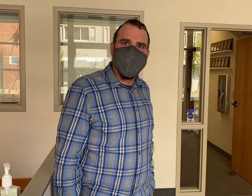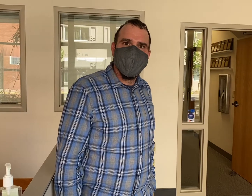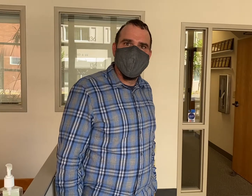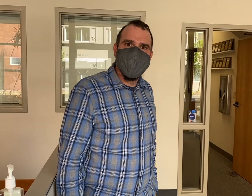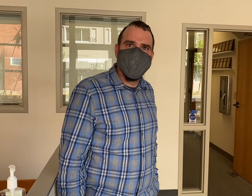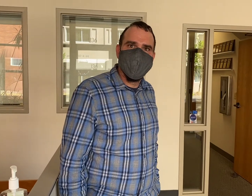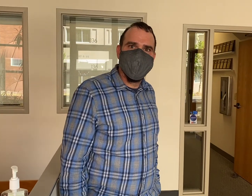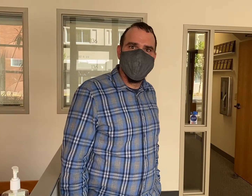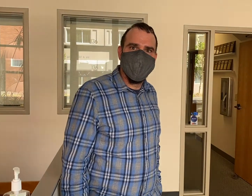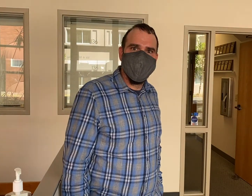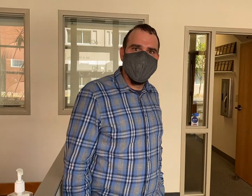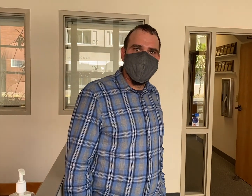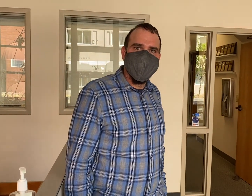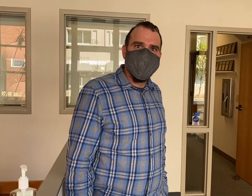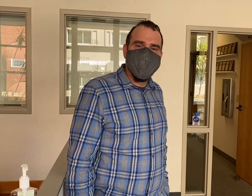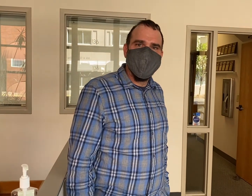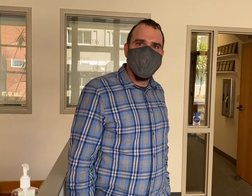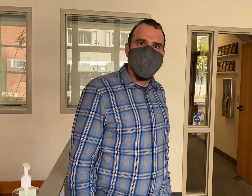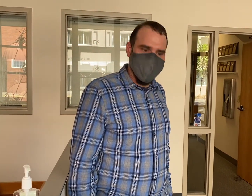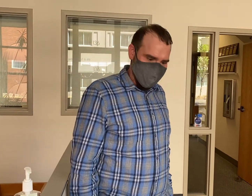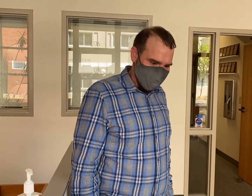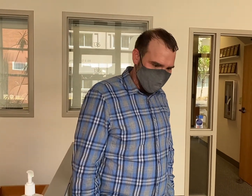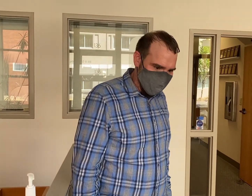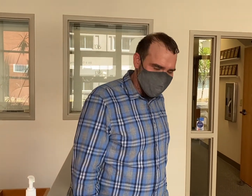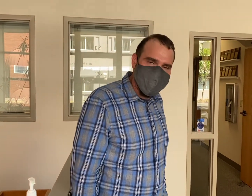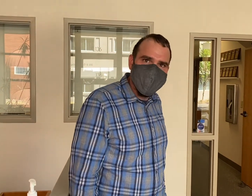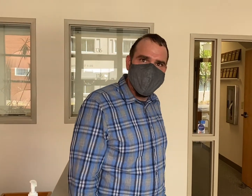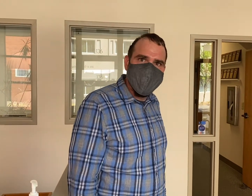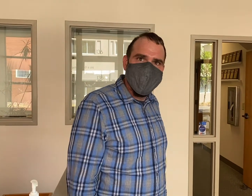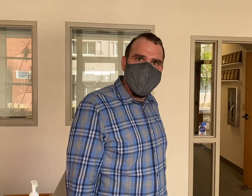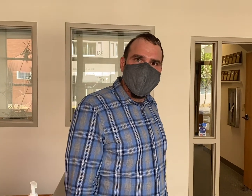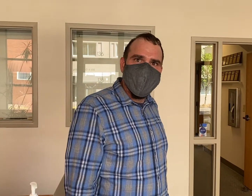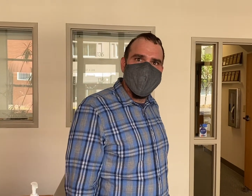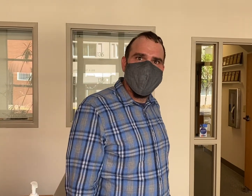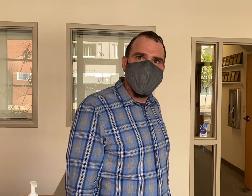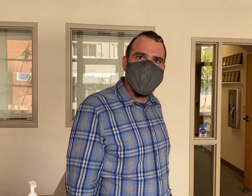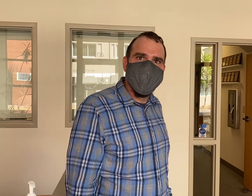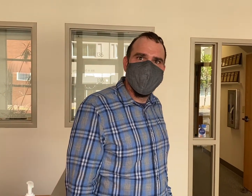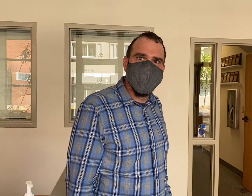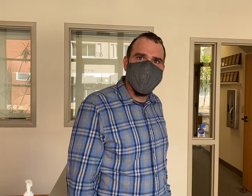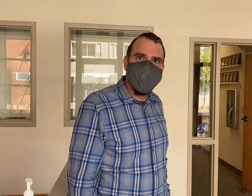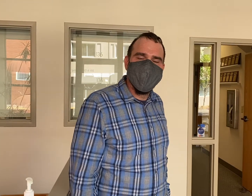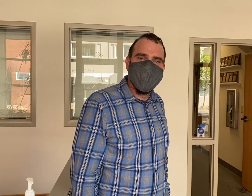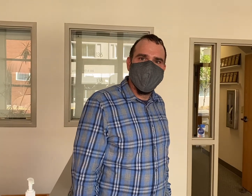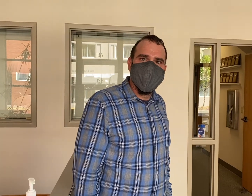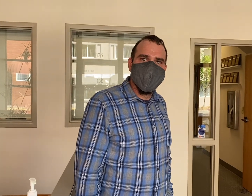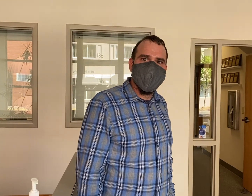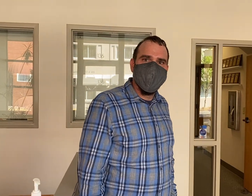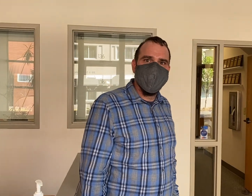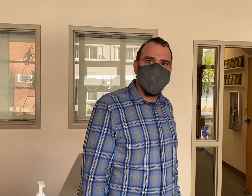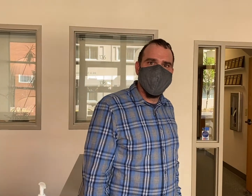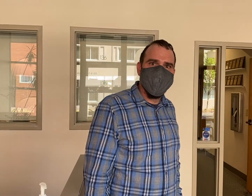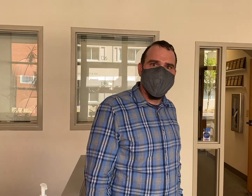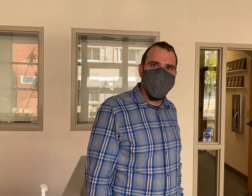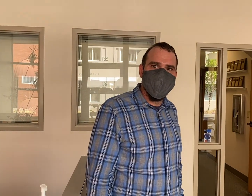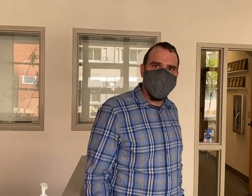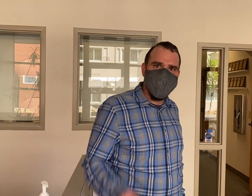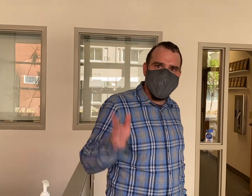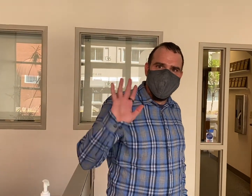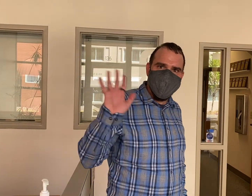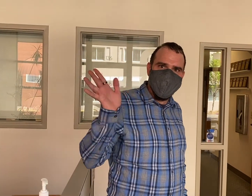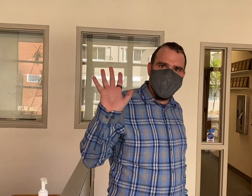Okay, so we are here with Mr. Jason, and he is the program director at KLCC. He's going to